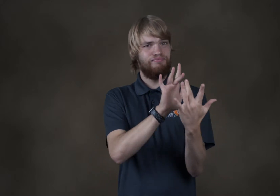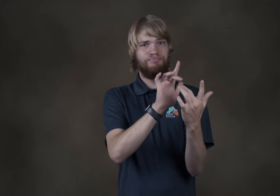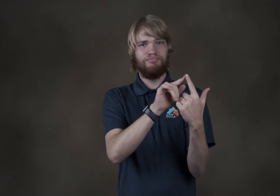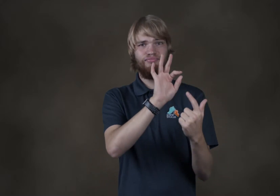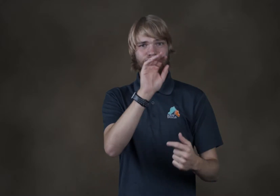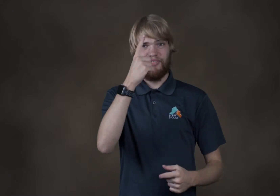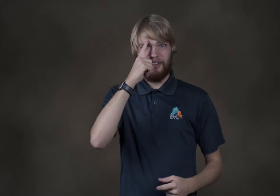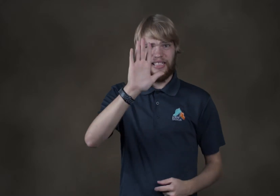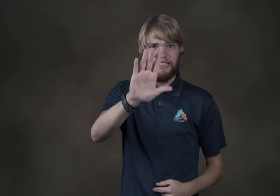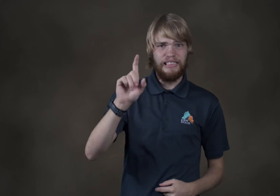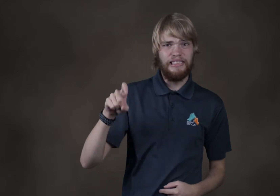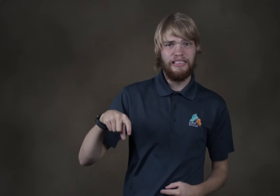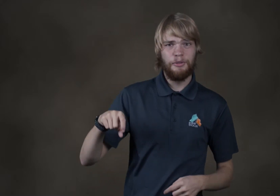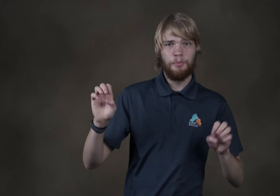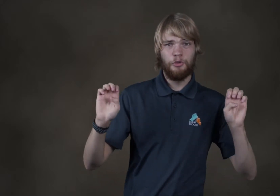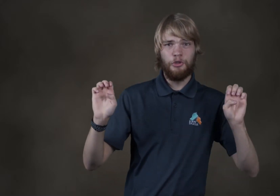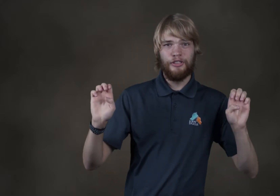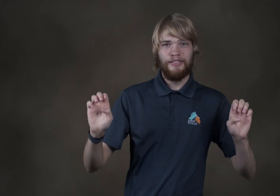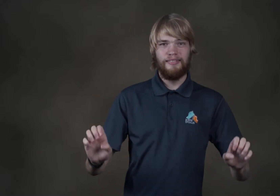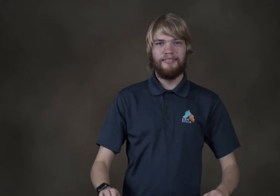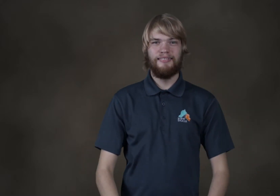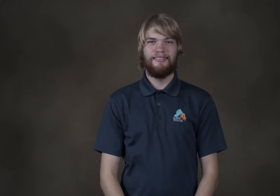you several options to contact 911 in